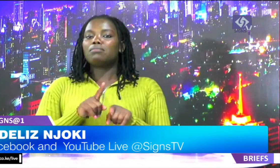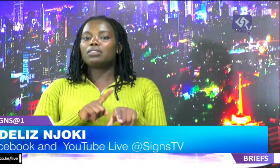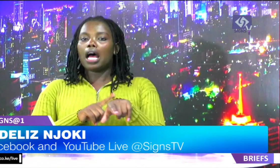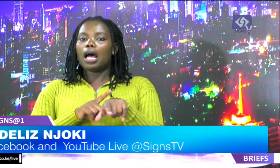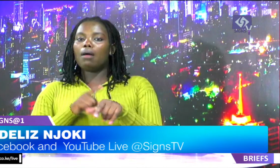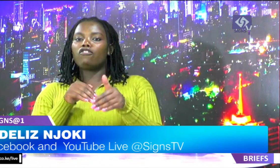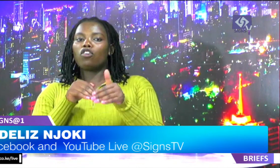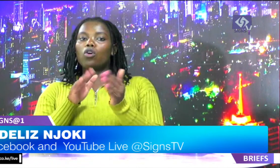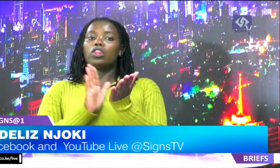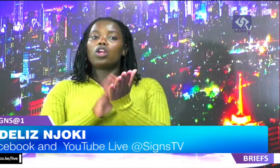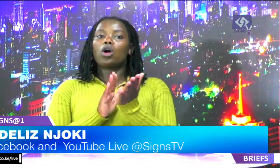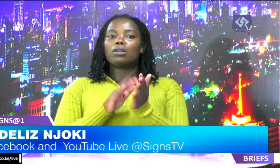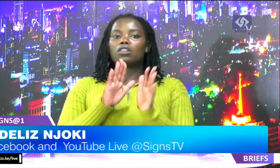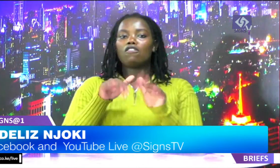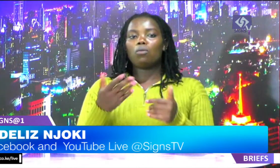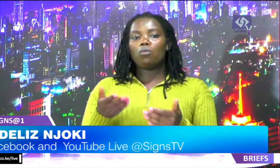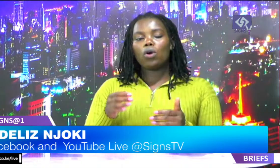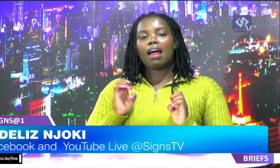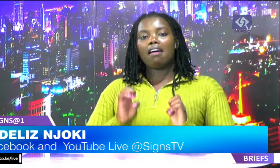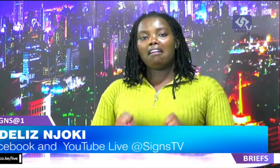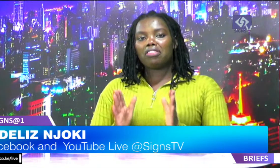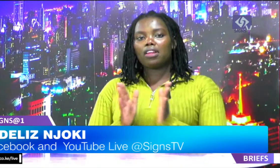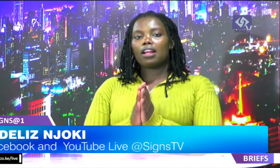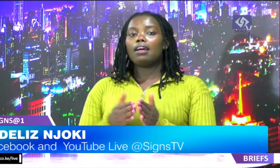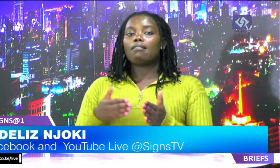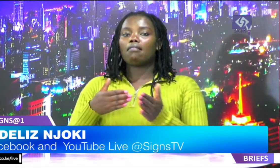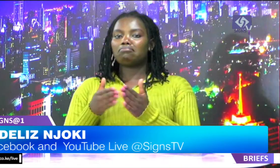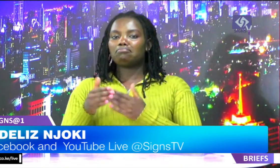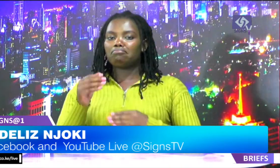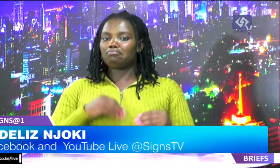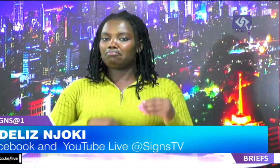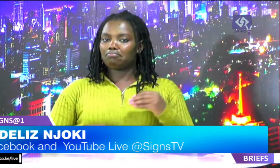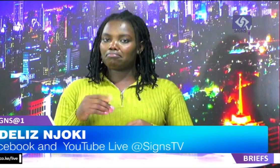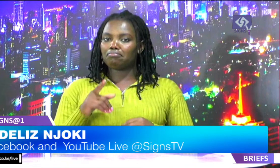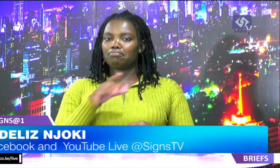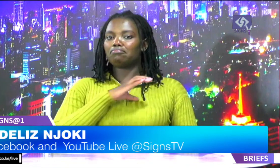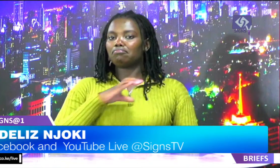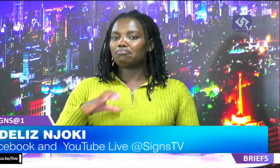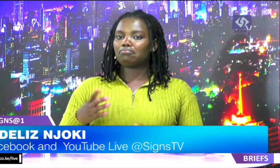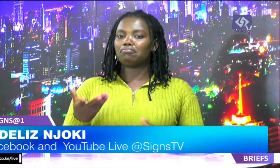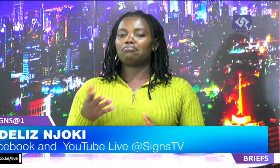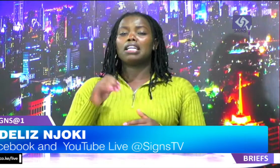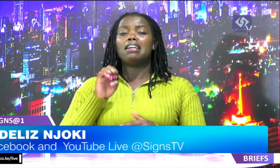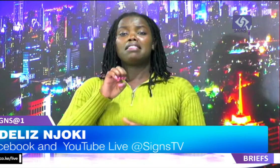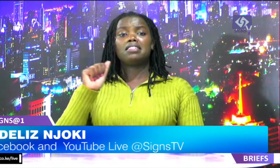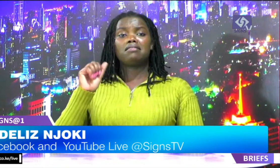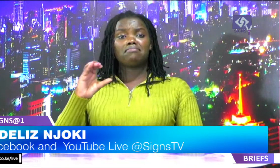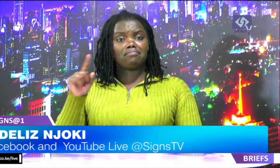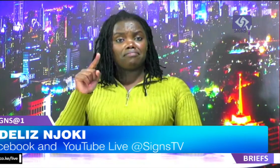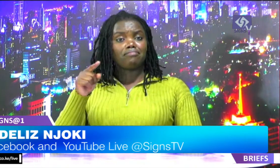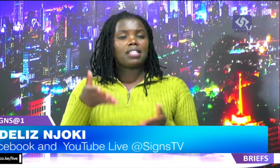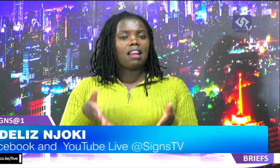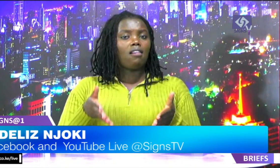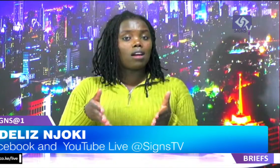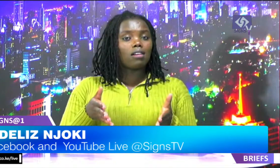Koskei following recommendations from the Ethics and Anti-Corruption Commission. The Ethics